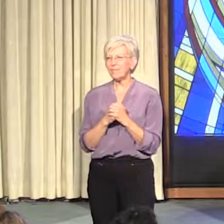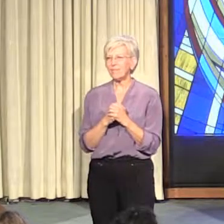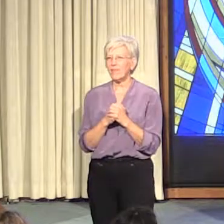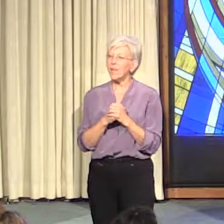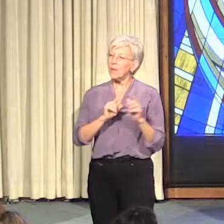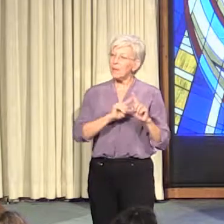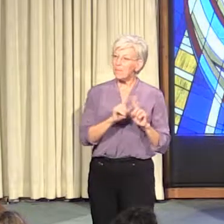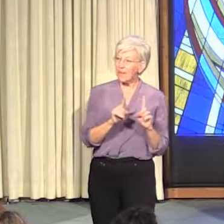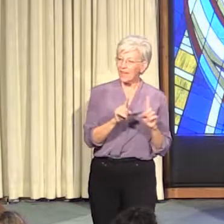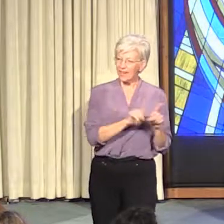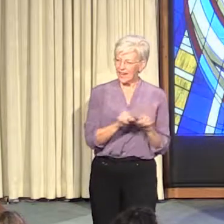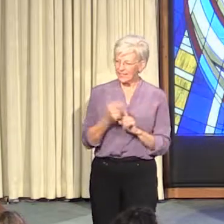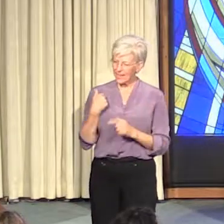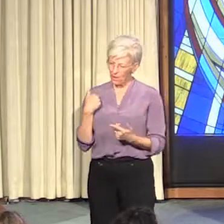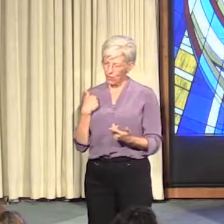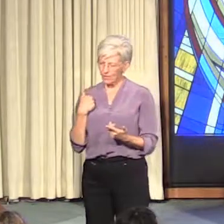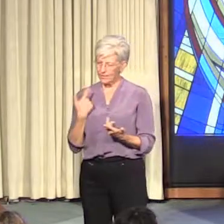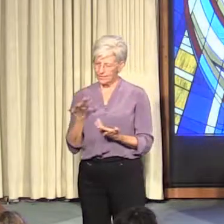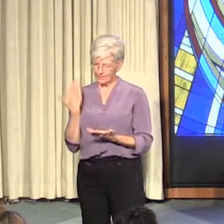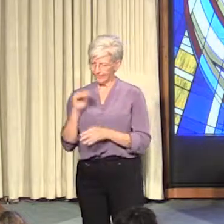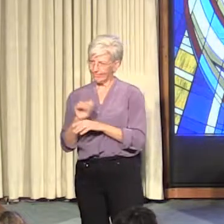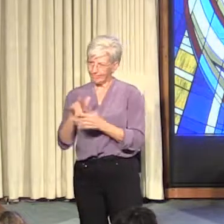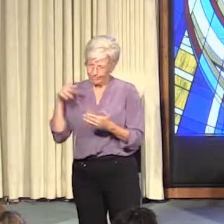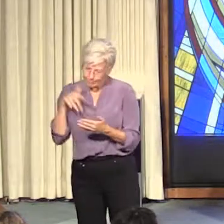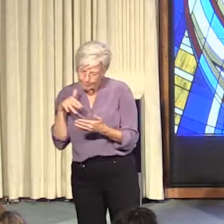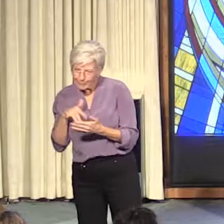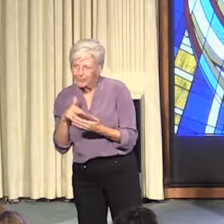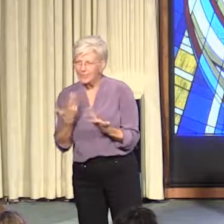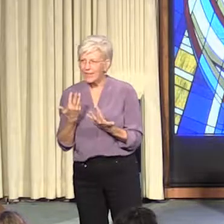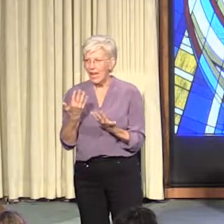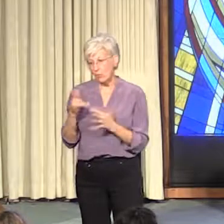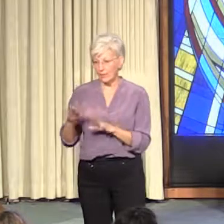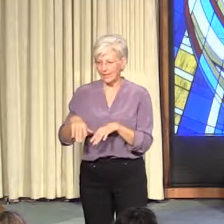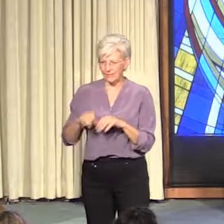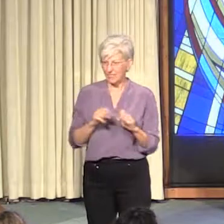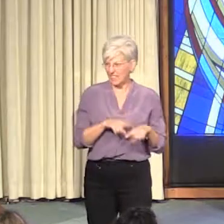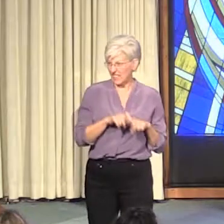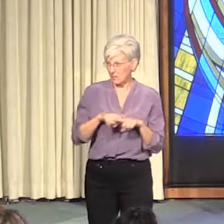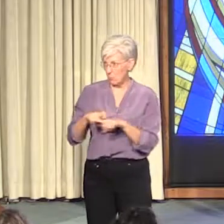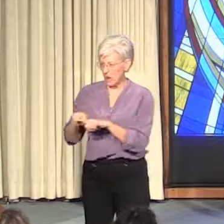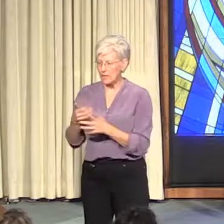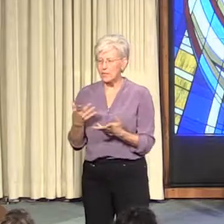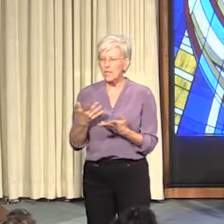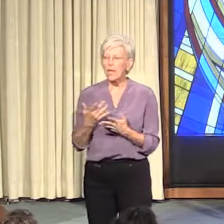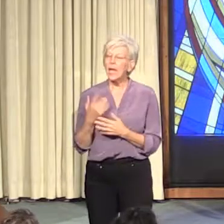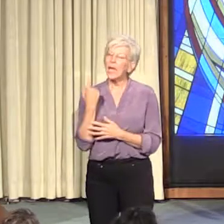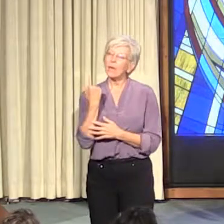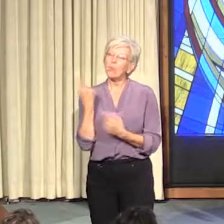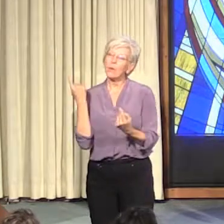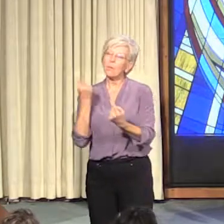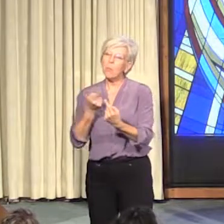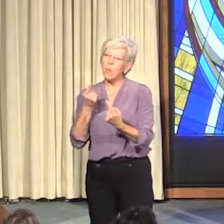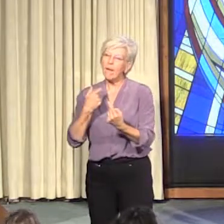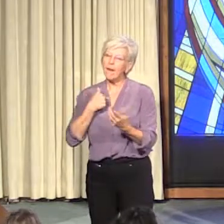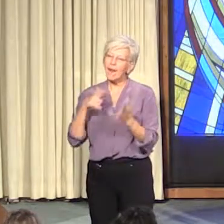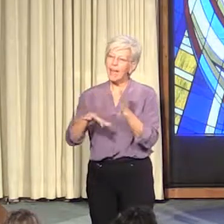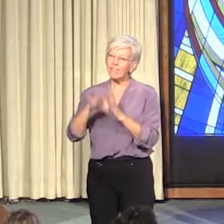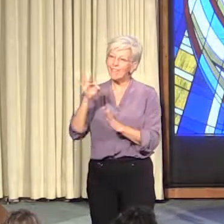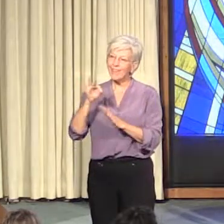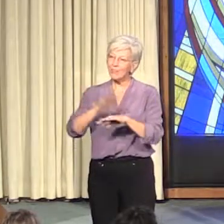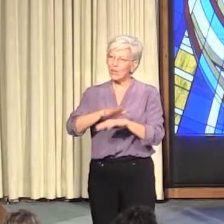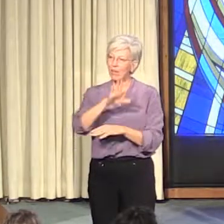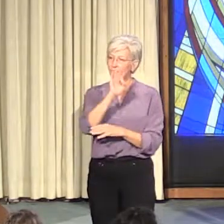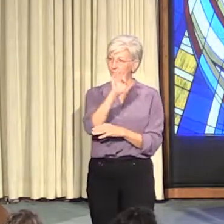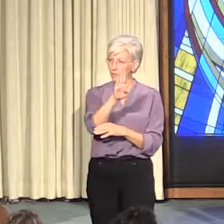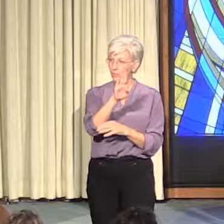But as I was doing some studying last night, I was also, you know, taking a few breaks. And at one point, I found on